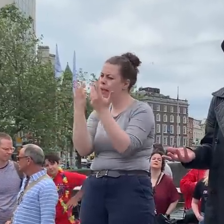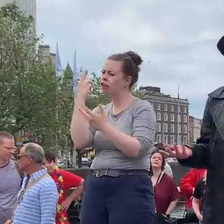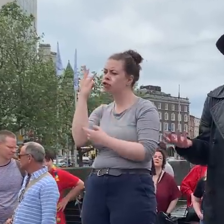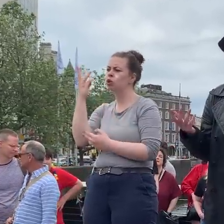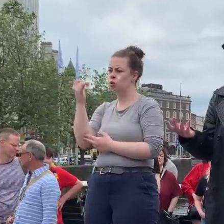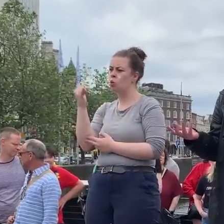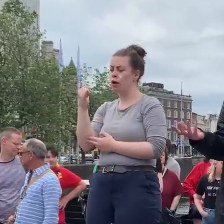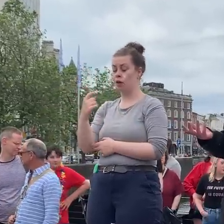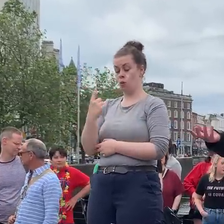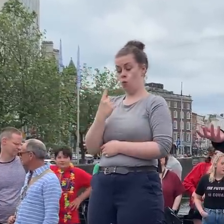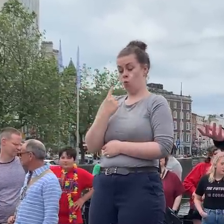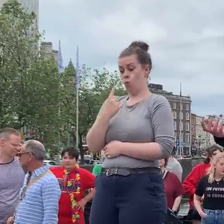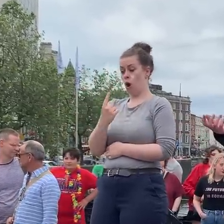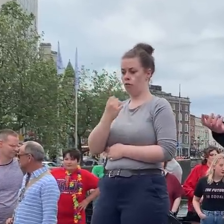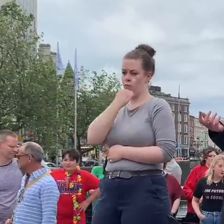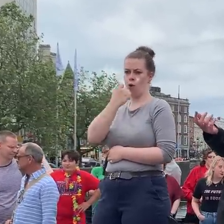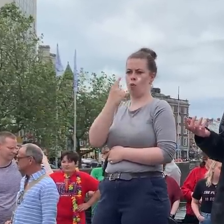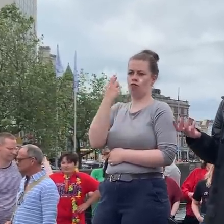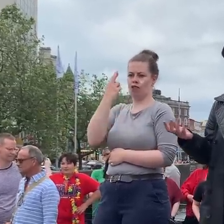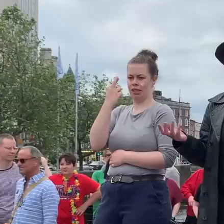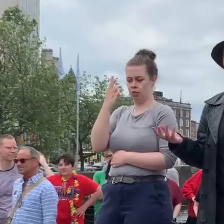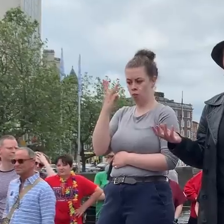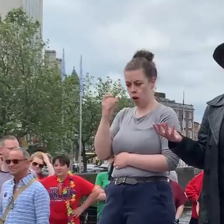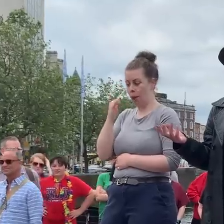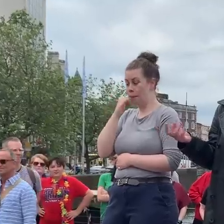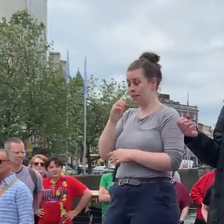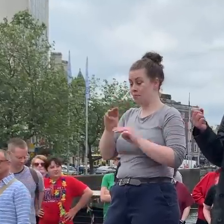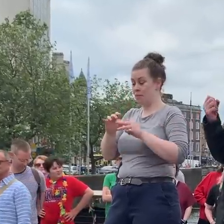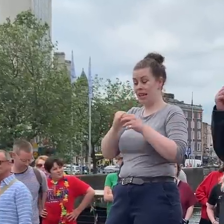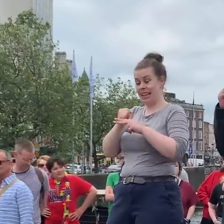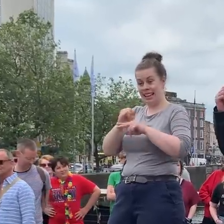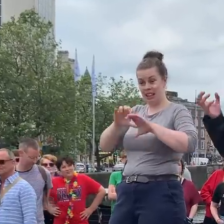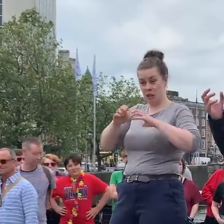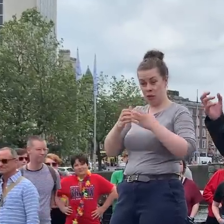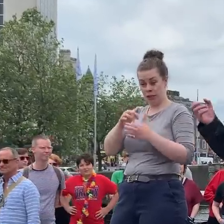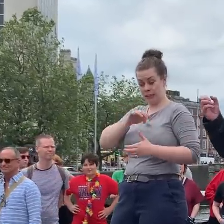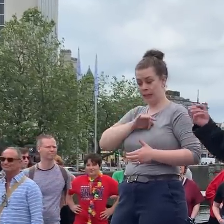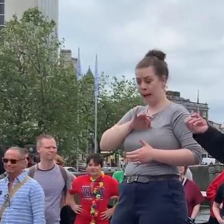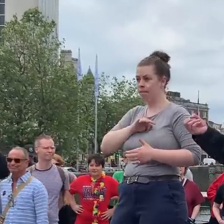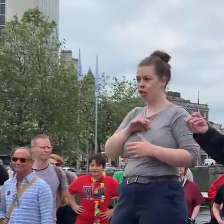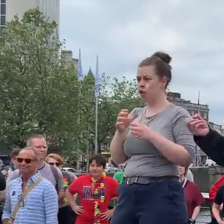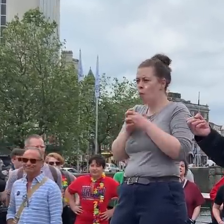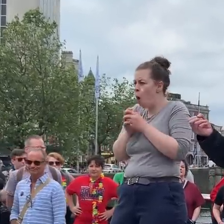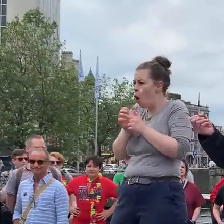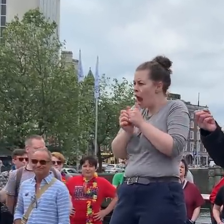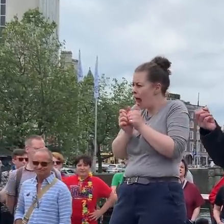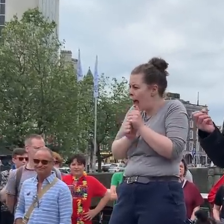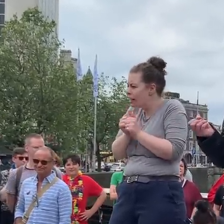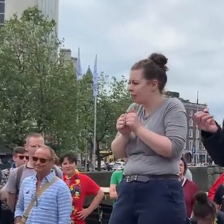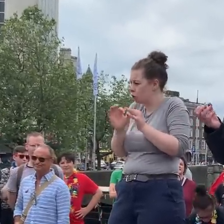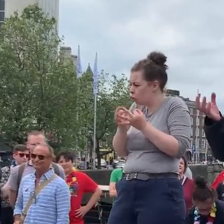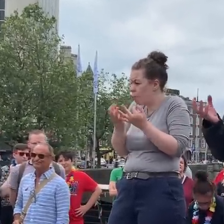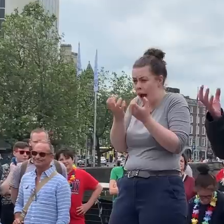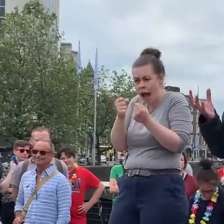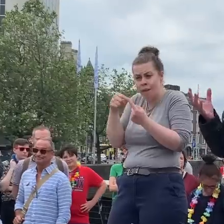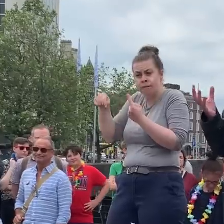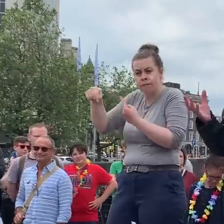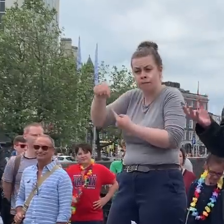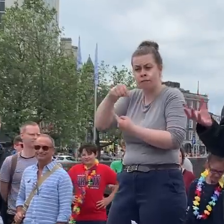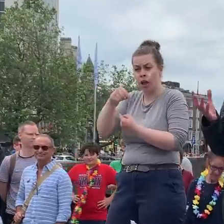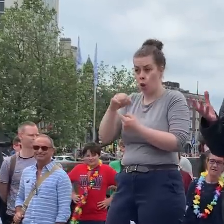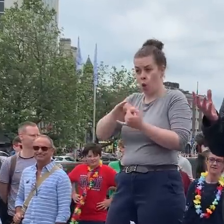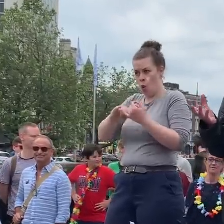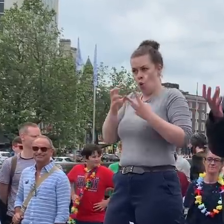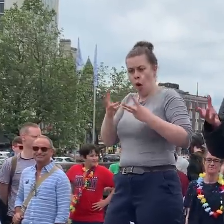that. For one thing, people in the community, the very small activist community that was available, you know,